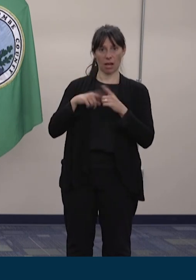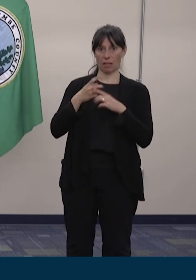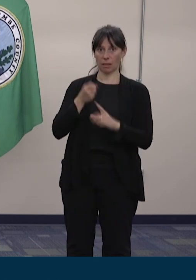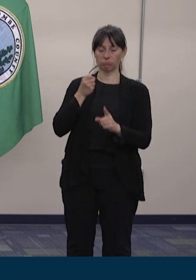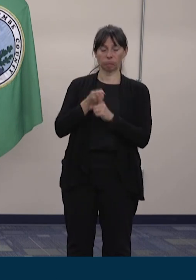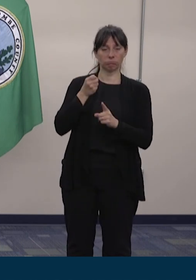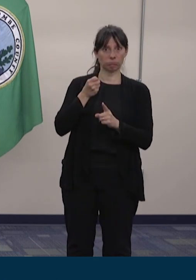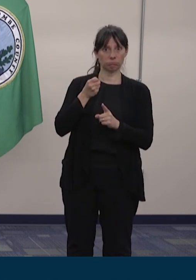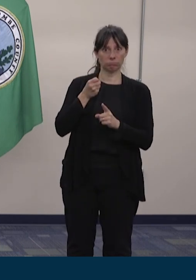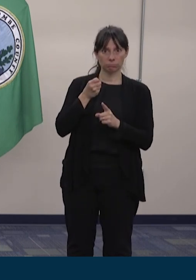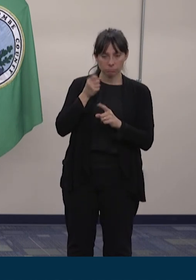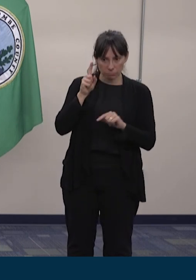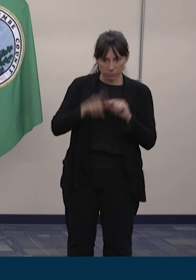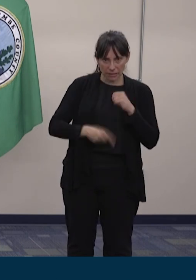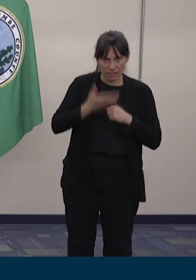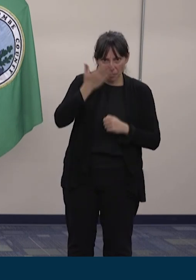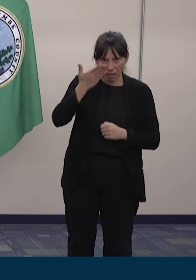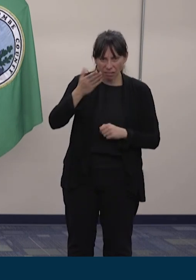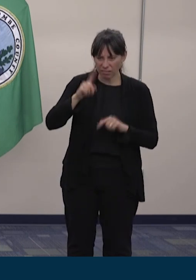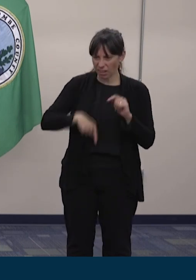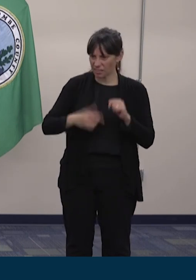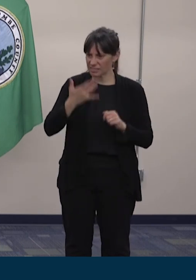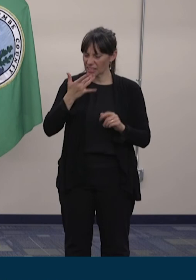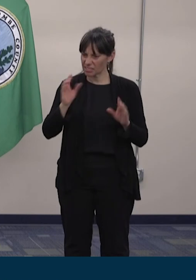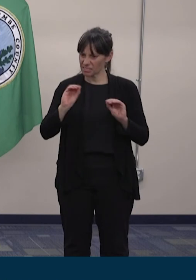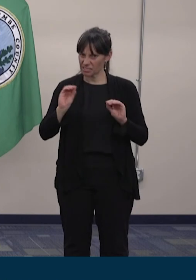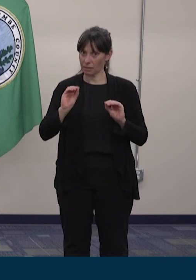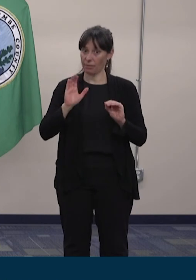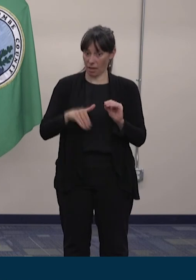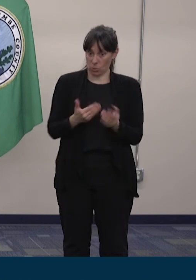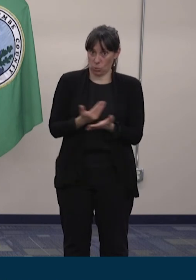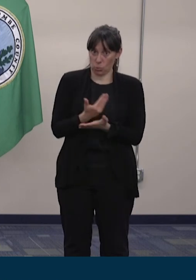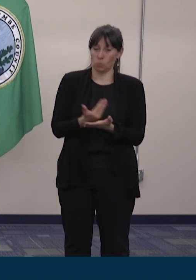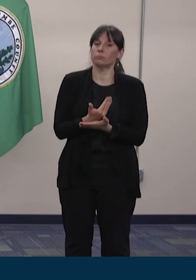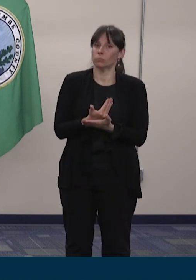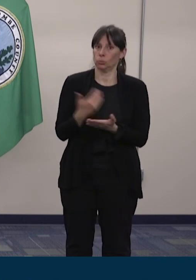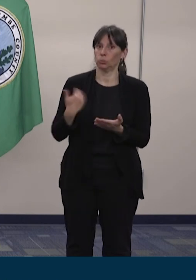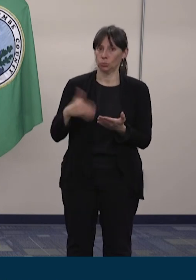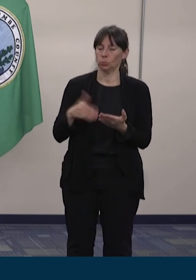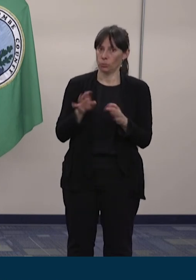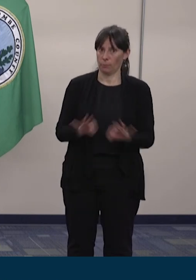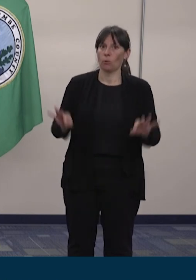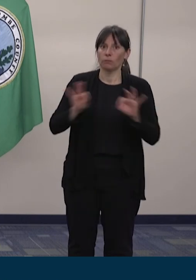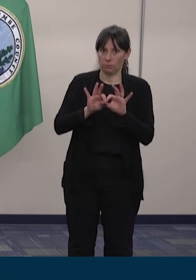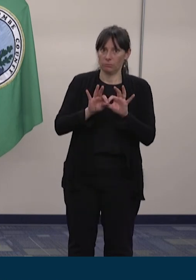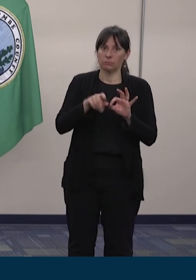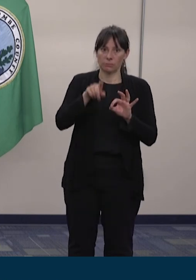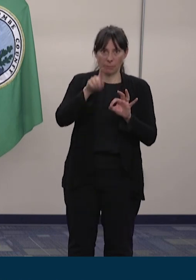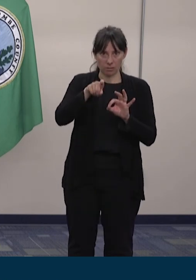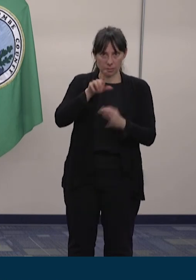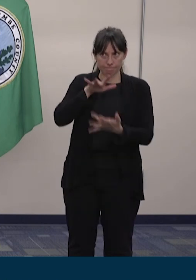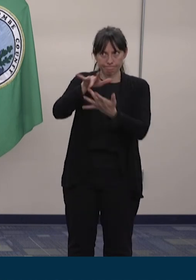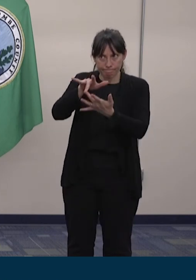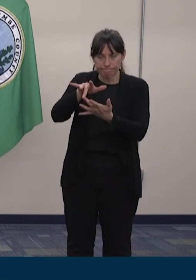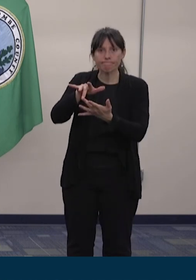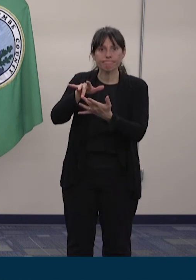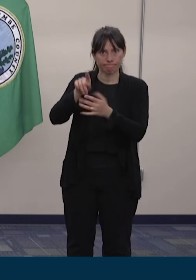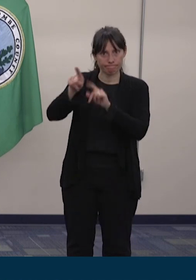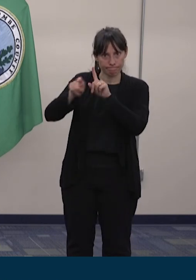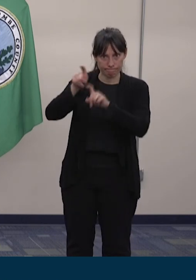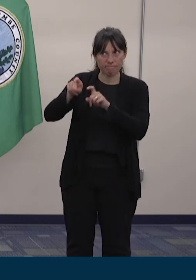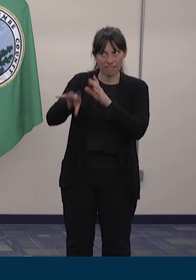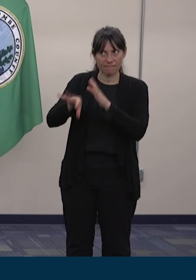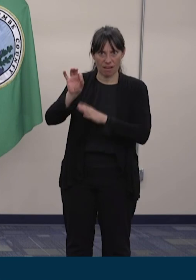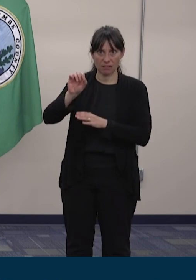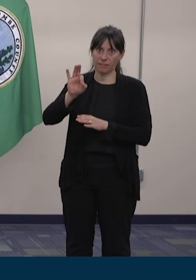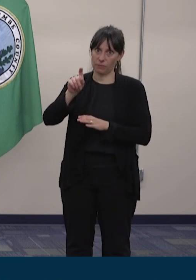anyone with cualquier these persona con symptoms estos be síntomas evaluated for se les COVID-19. sea evaluado para el COVID-19. And the next thing